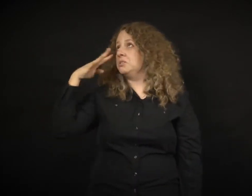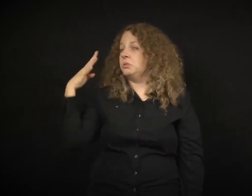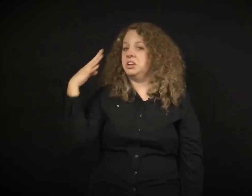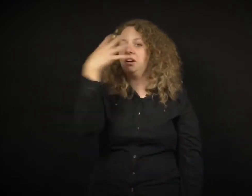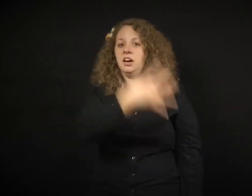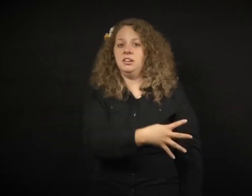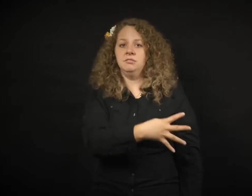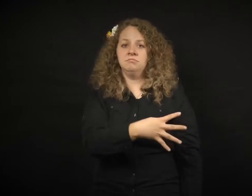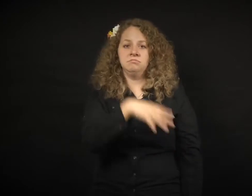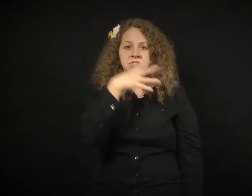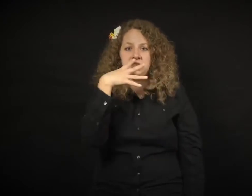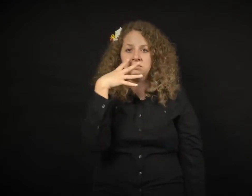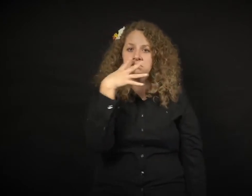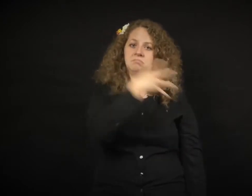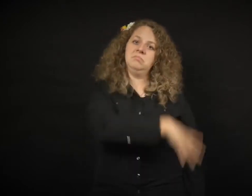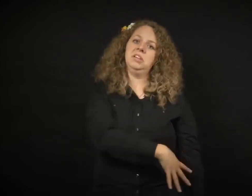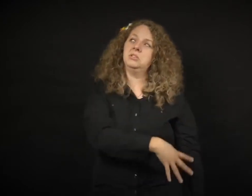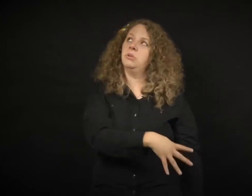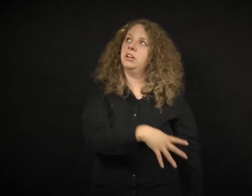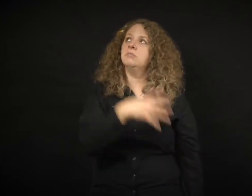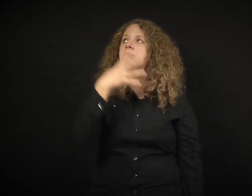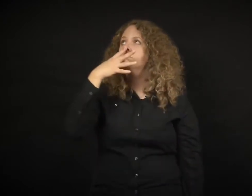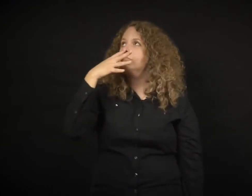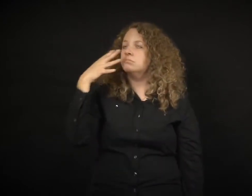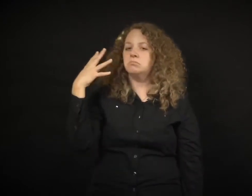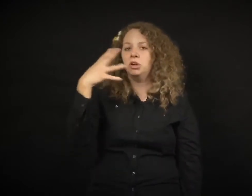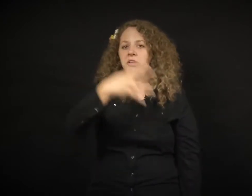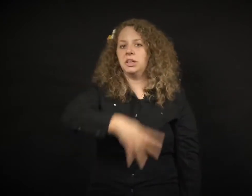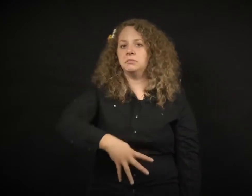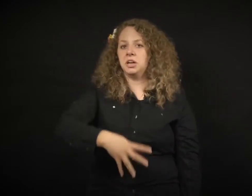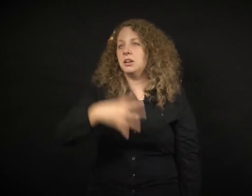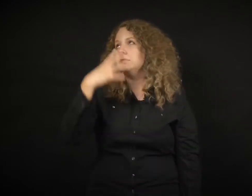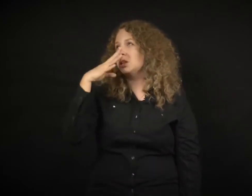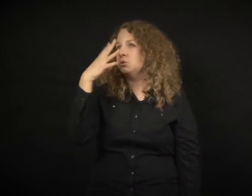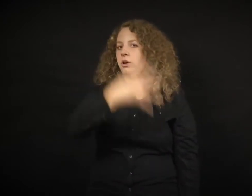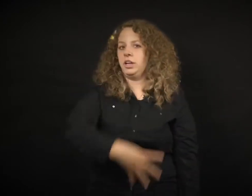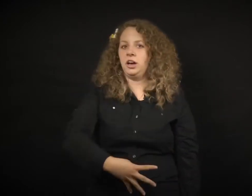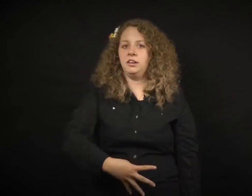Ignoring God, just ignoring while looking up to God. I'm ignoring God.